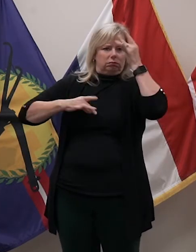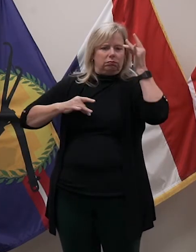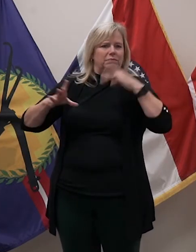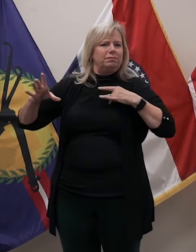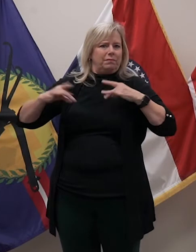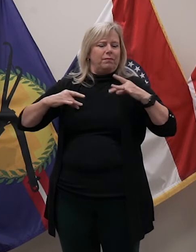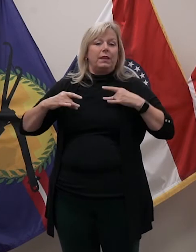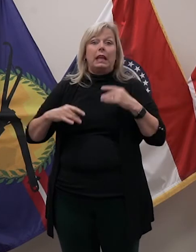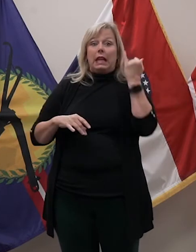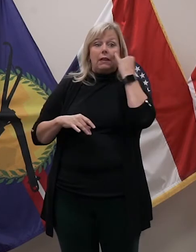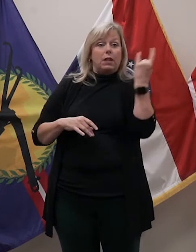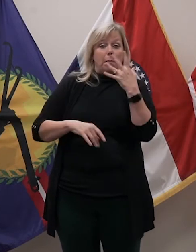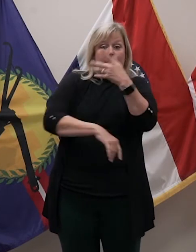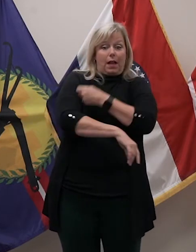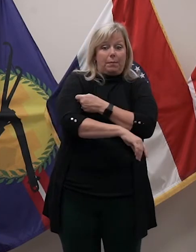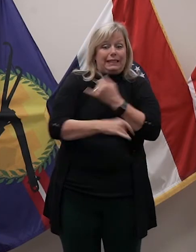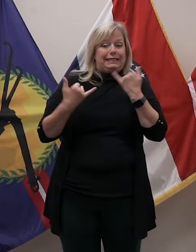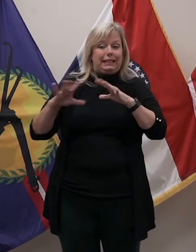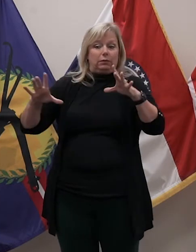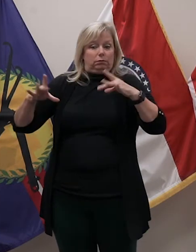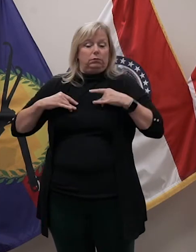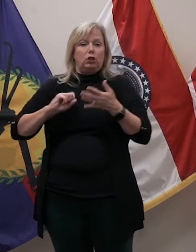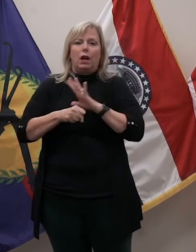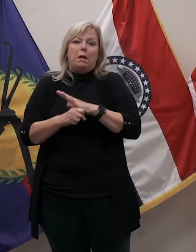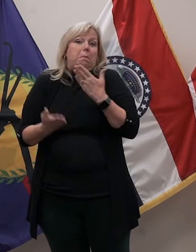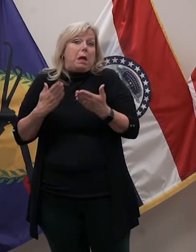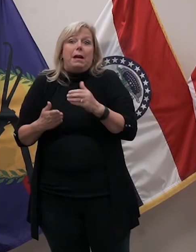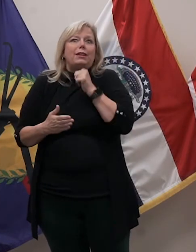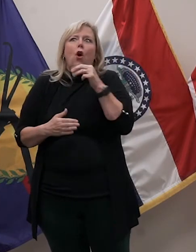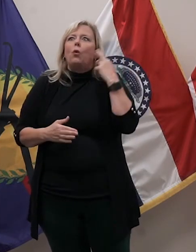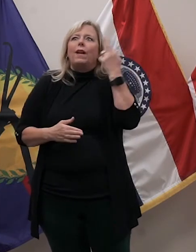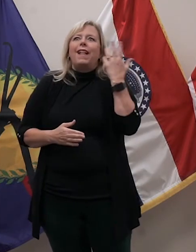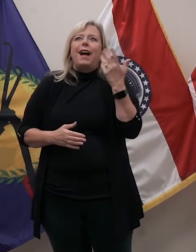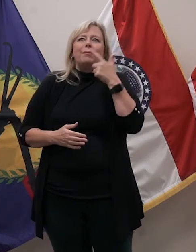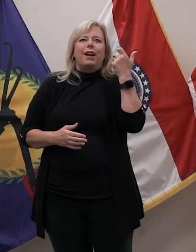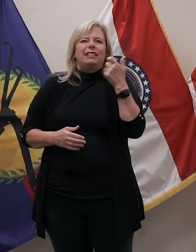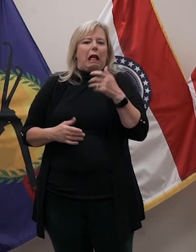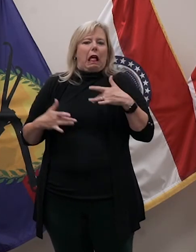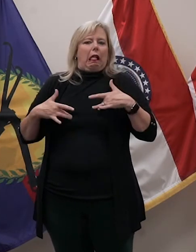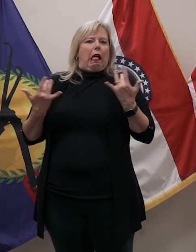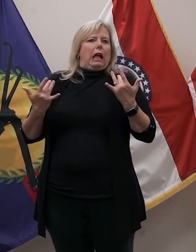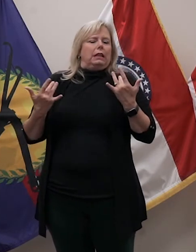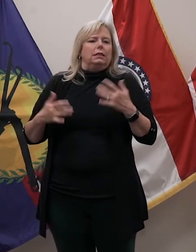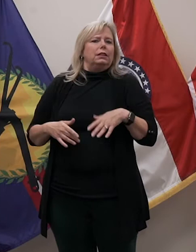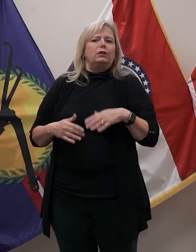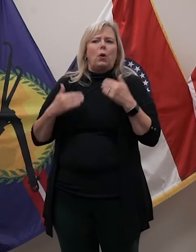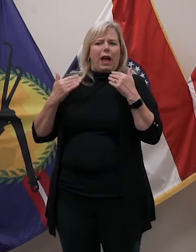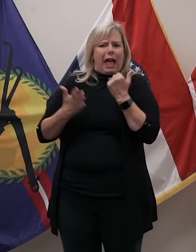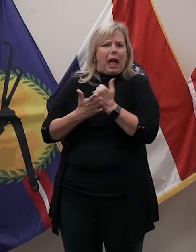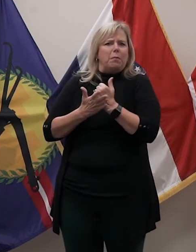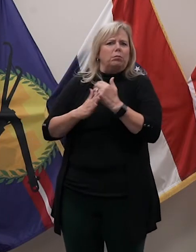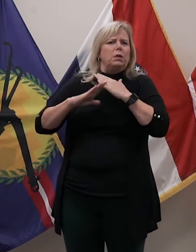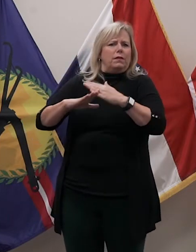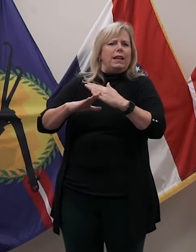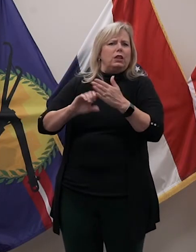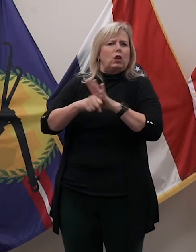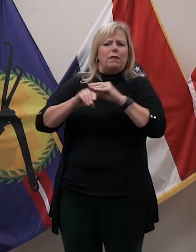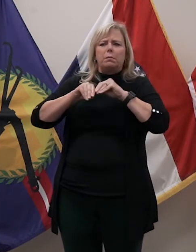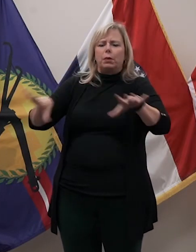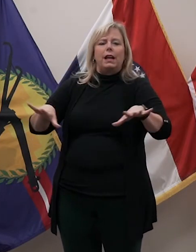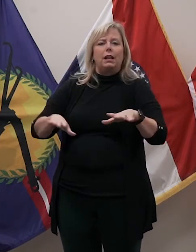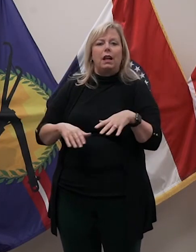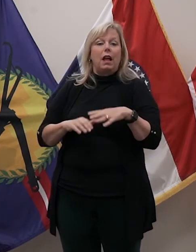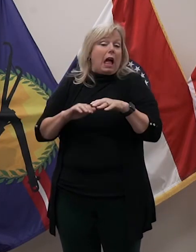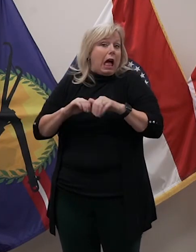has been vaccinated and gets COVID anyway, they may not realize it. So help stop the spread of COVID by wearing masks when